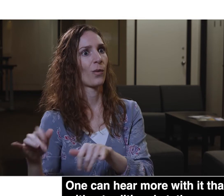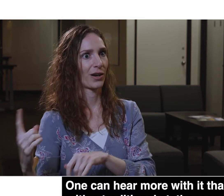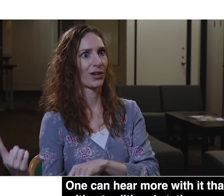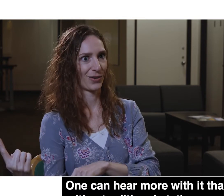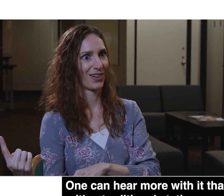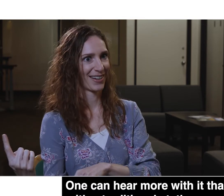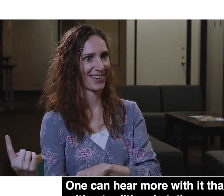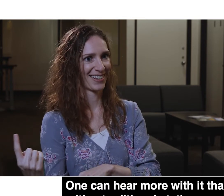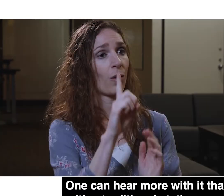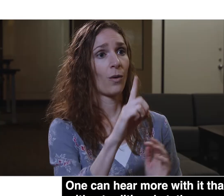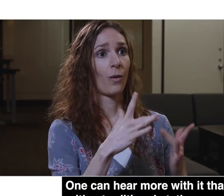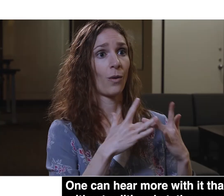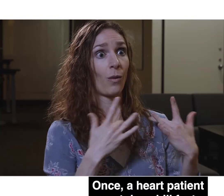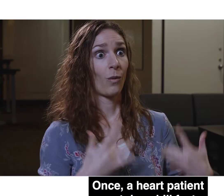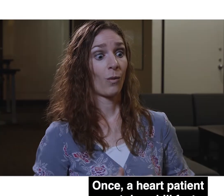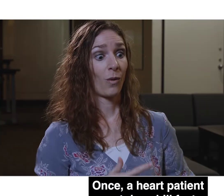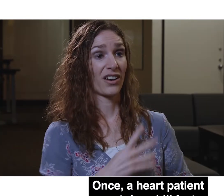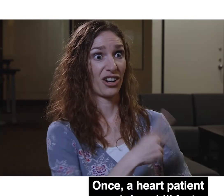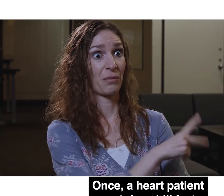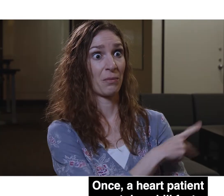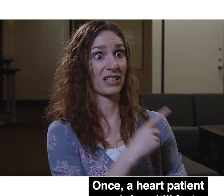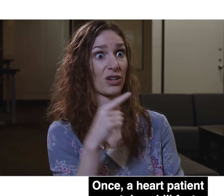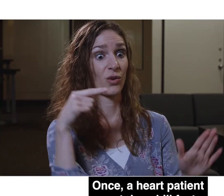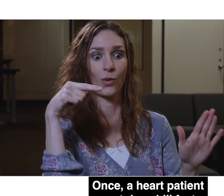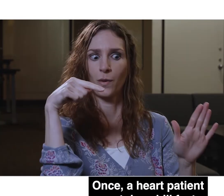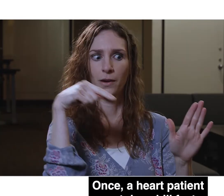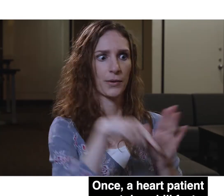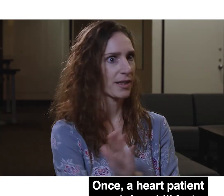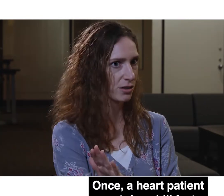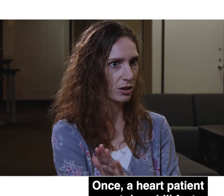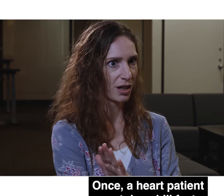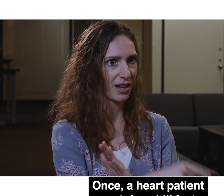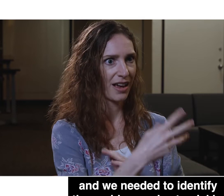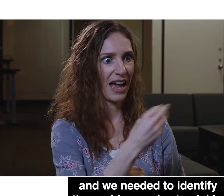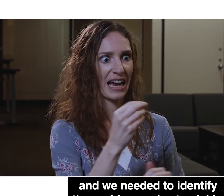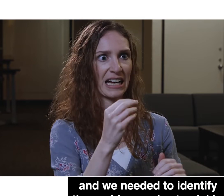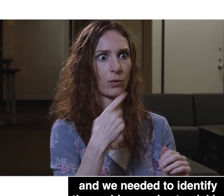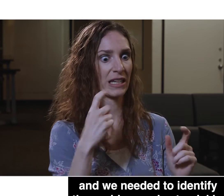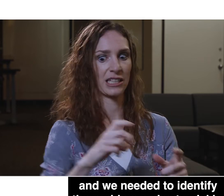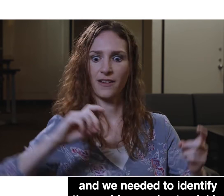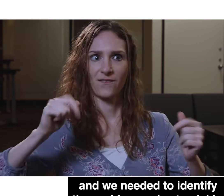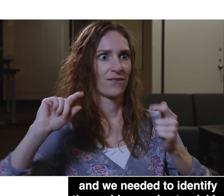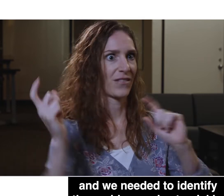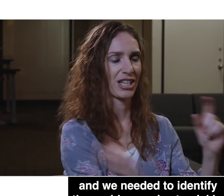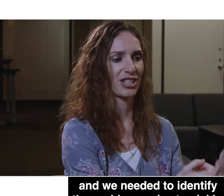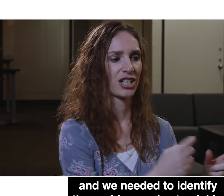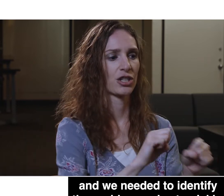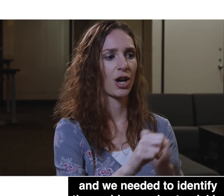stethoscope. Once, a heart patient went downhill fast, and we needed to identify the problem and act